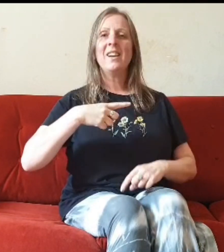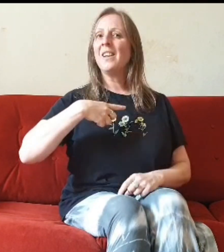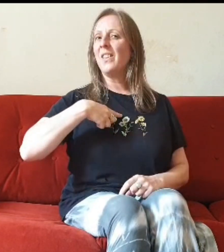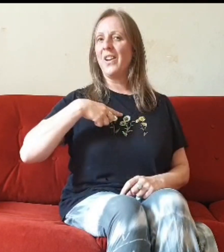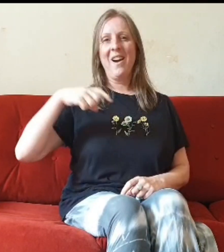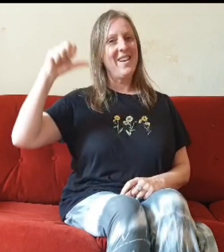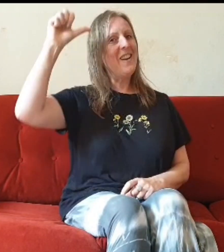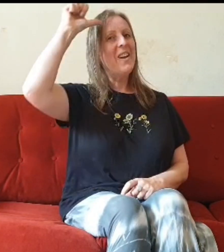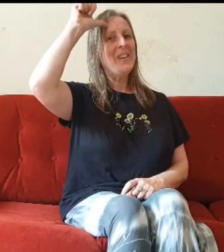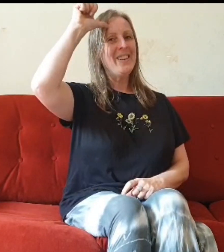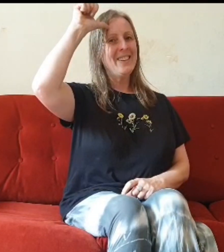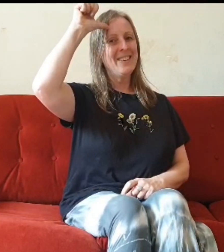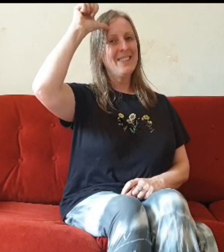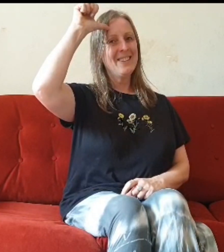that I know.